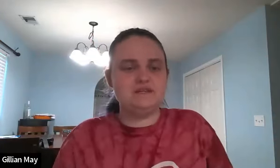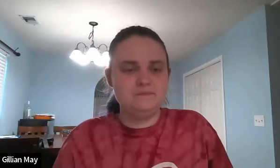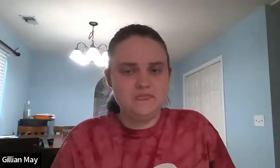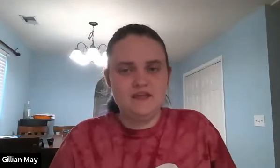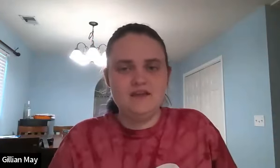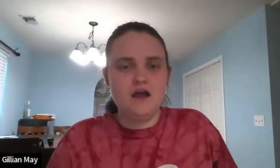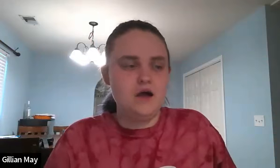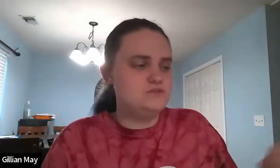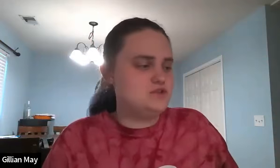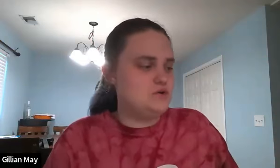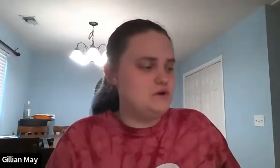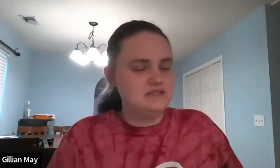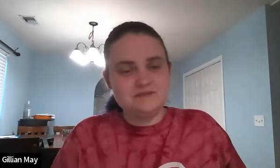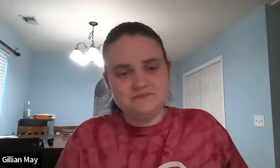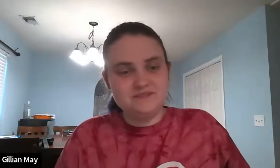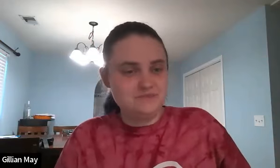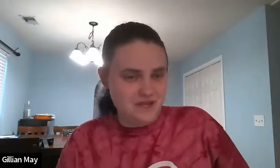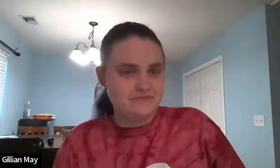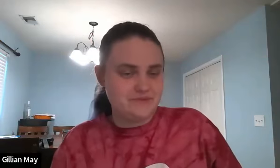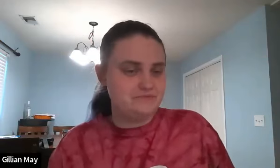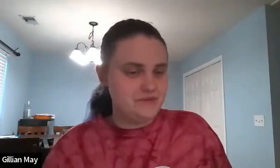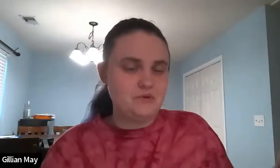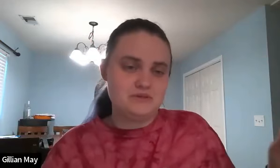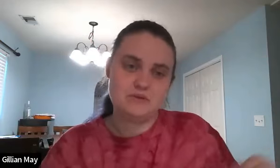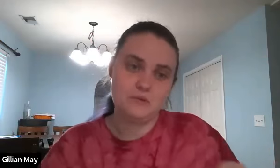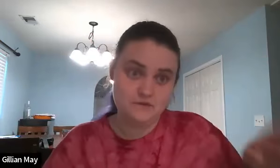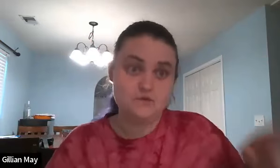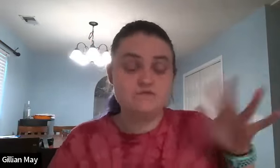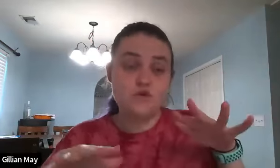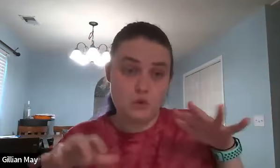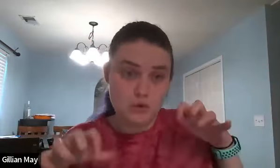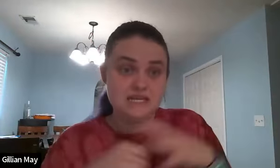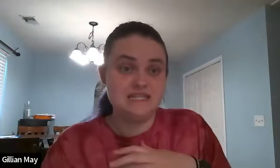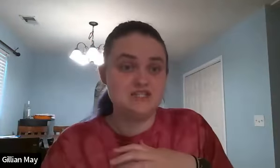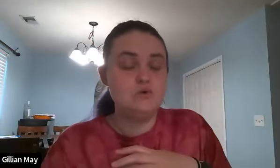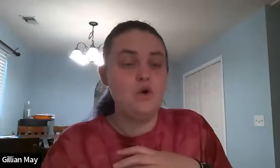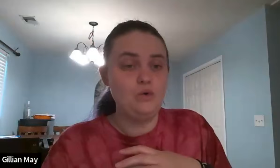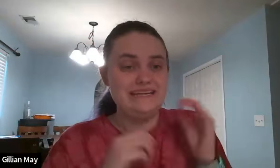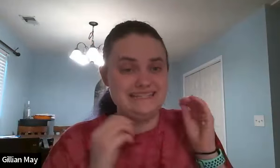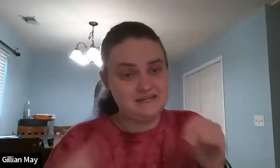Frozen. So sometimes people will say, well, my food is frozen. It's so cold, it's